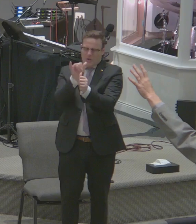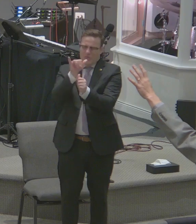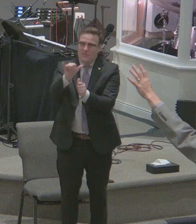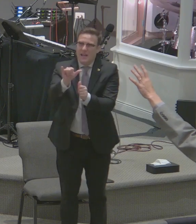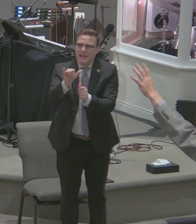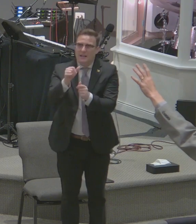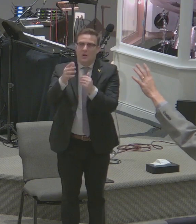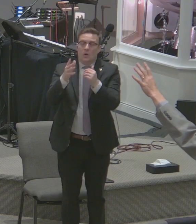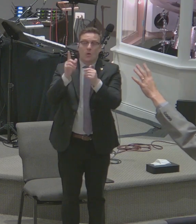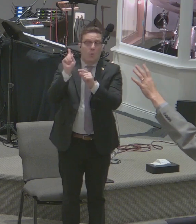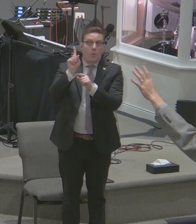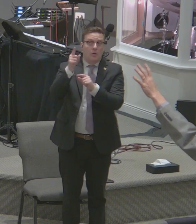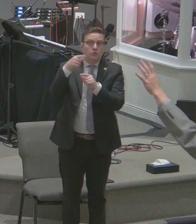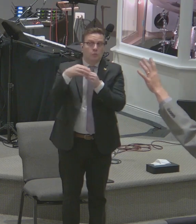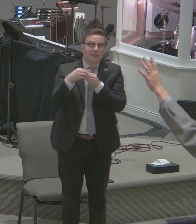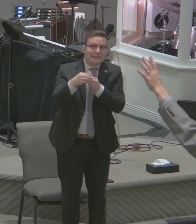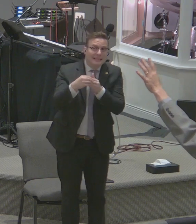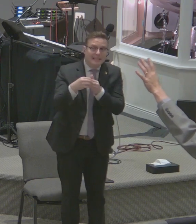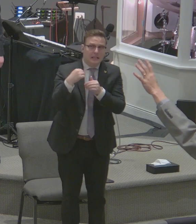leading.